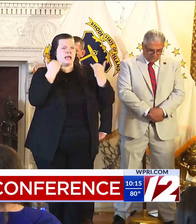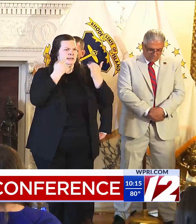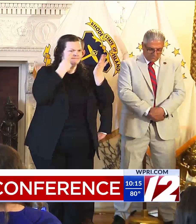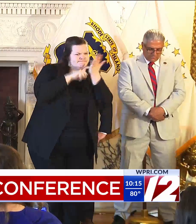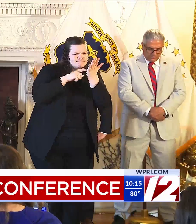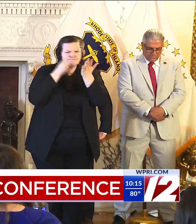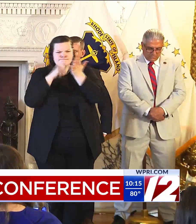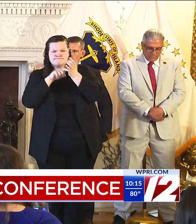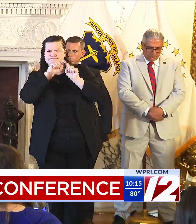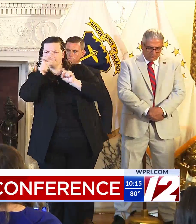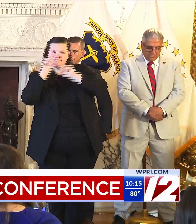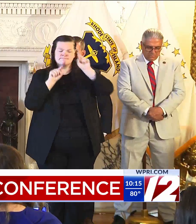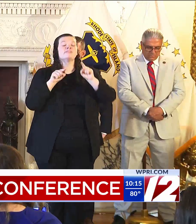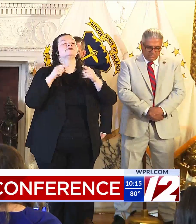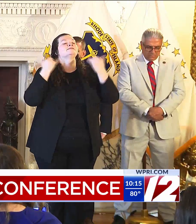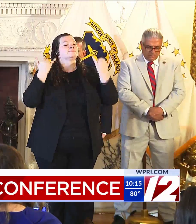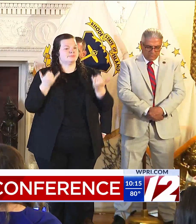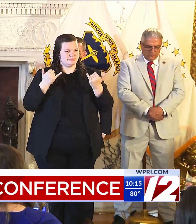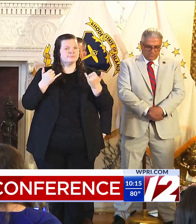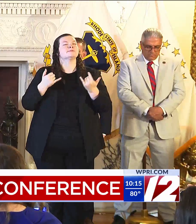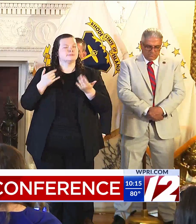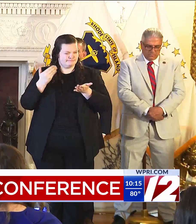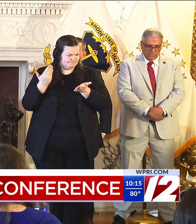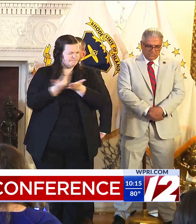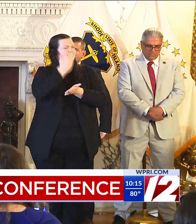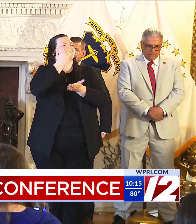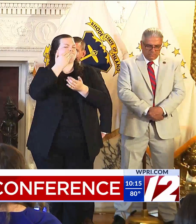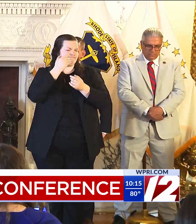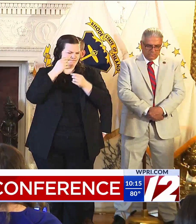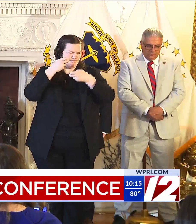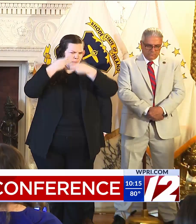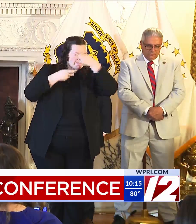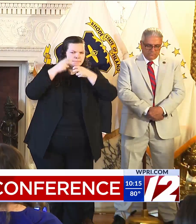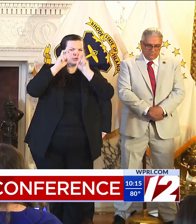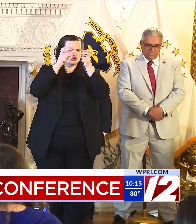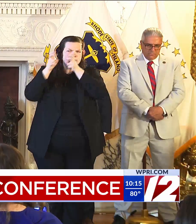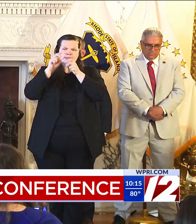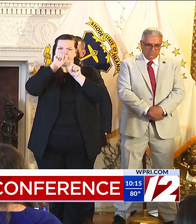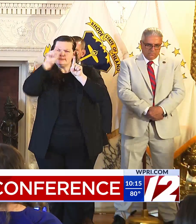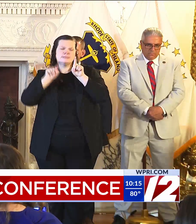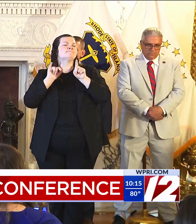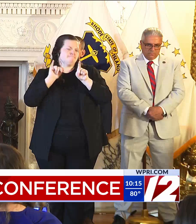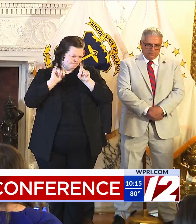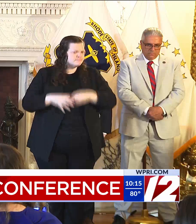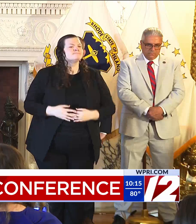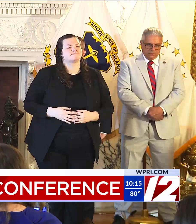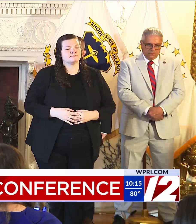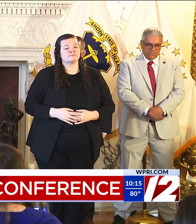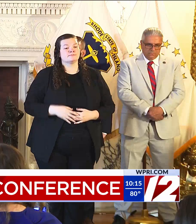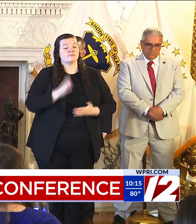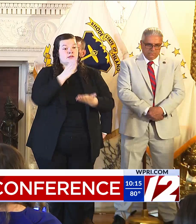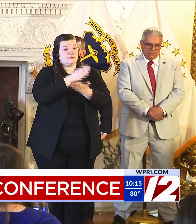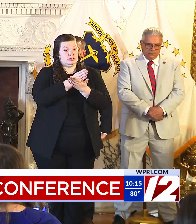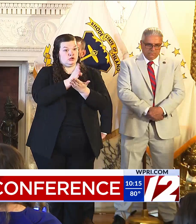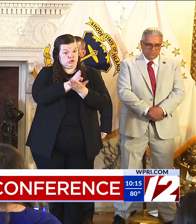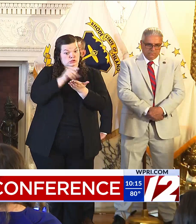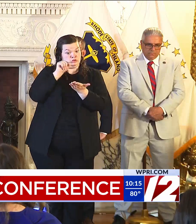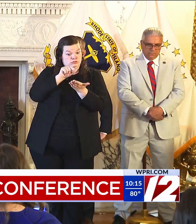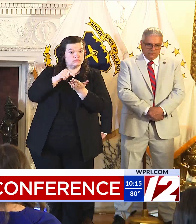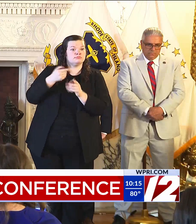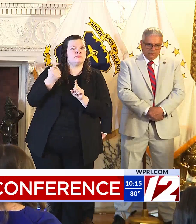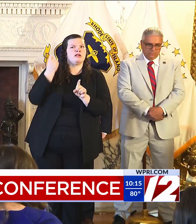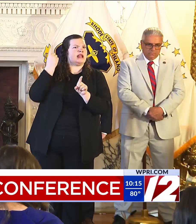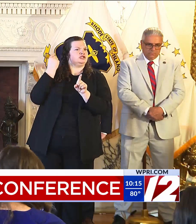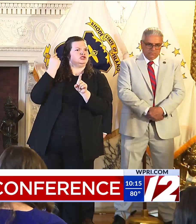The budget we put together last year, a mix of federal grants, bonds, and state